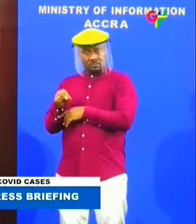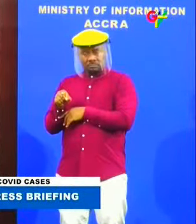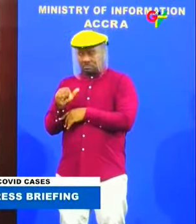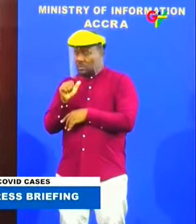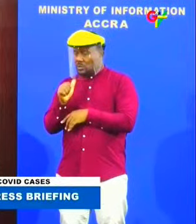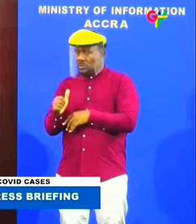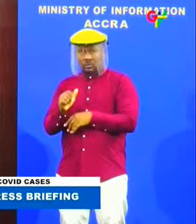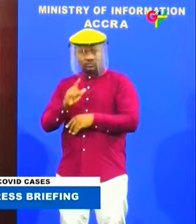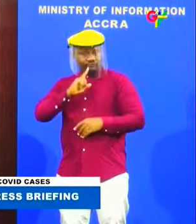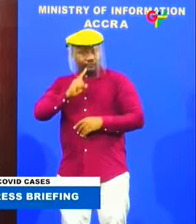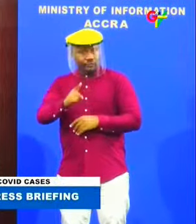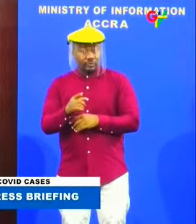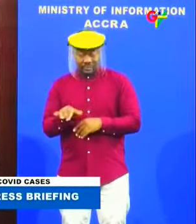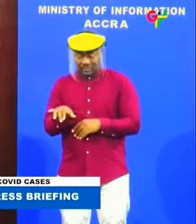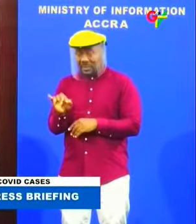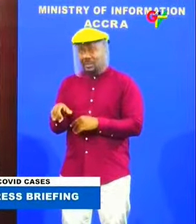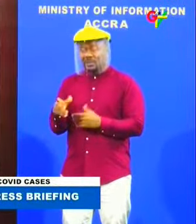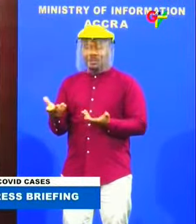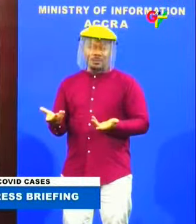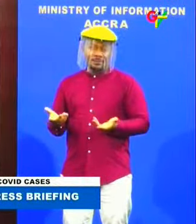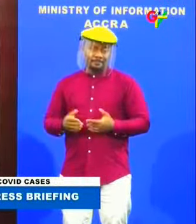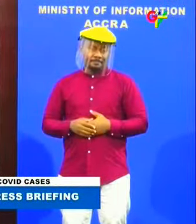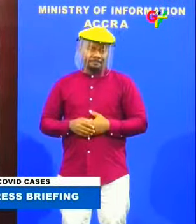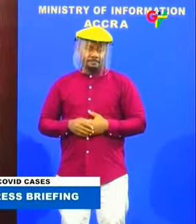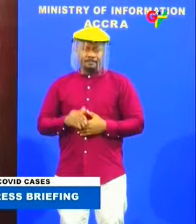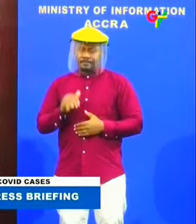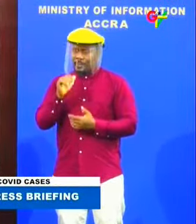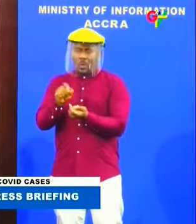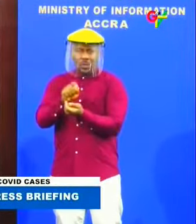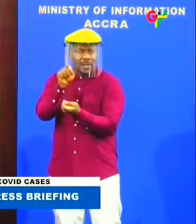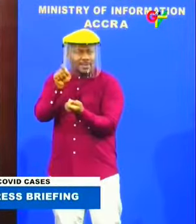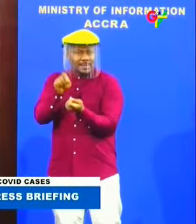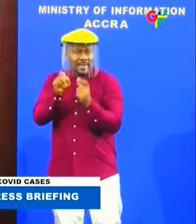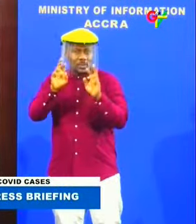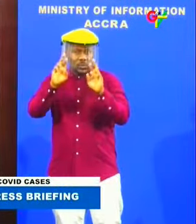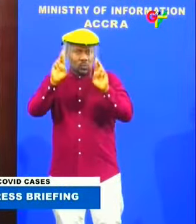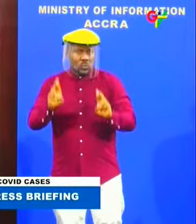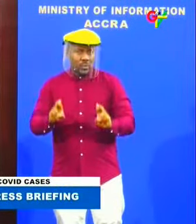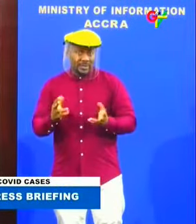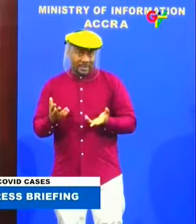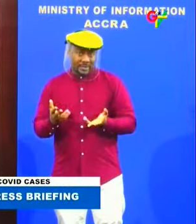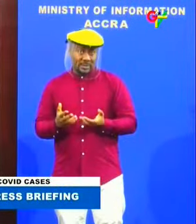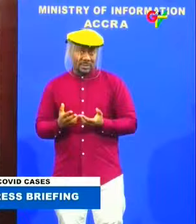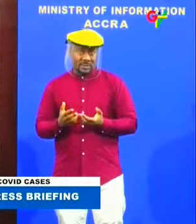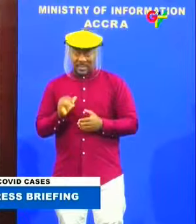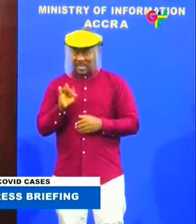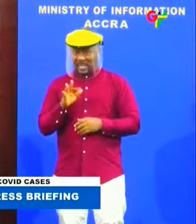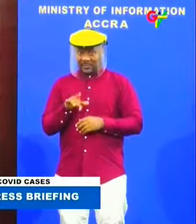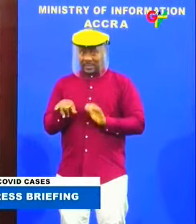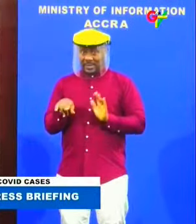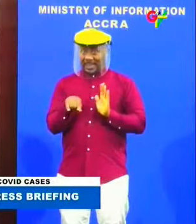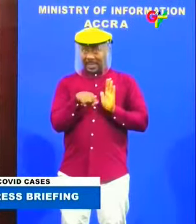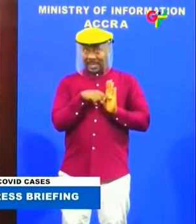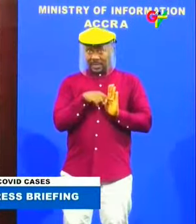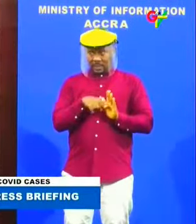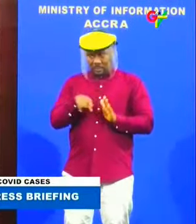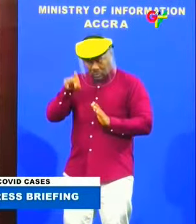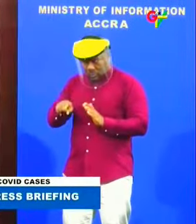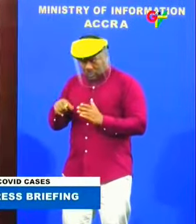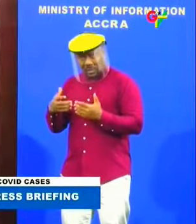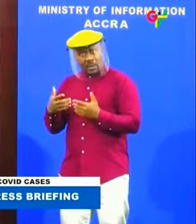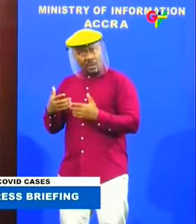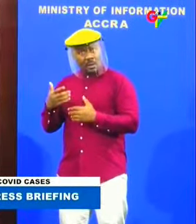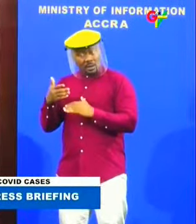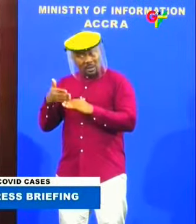and not less than 99% specific, which means that when you say specificity, if it is negative, it should be negative. If you